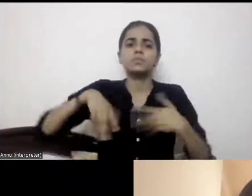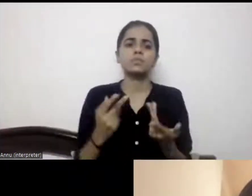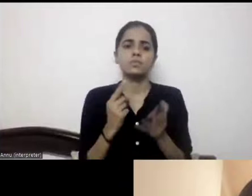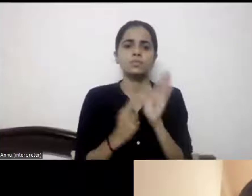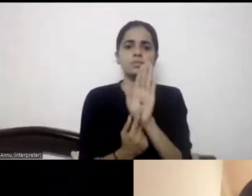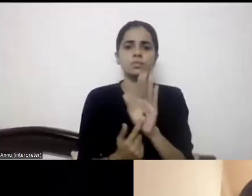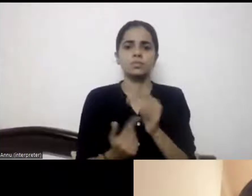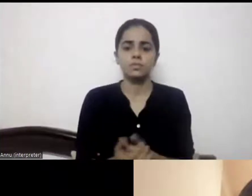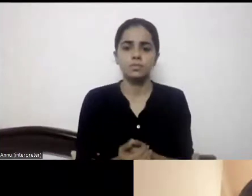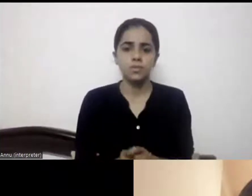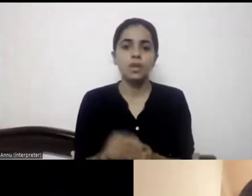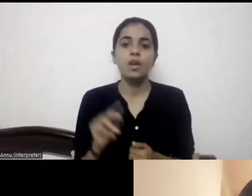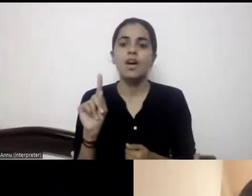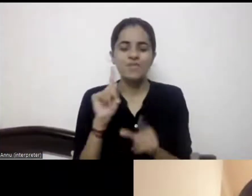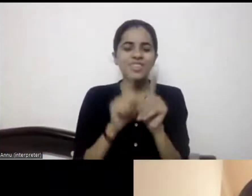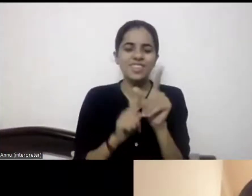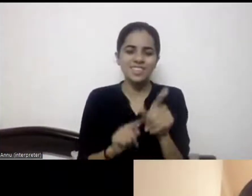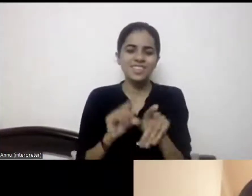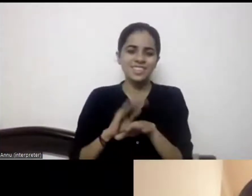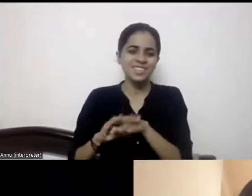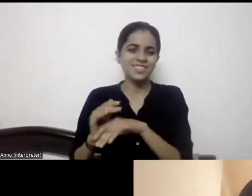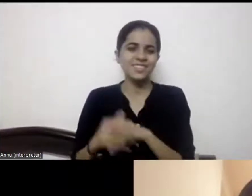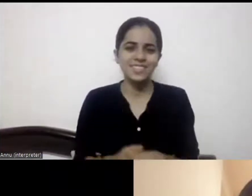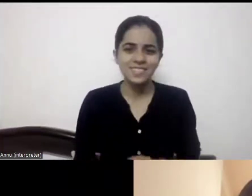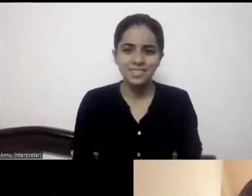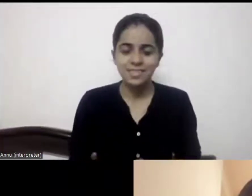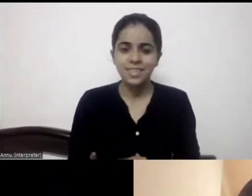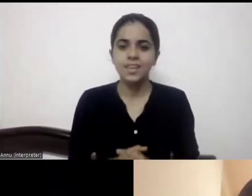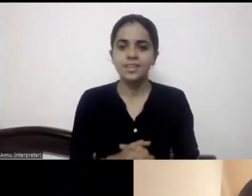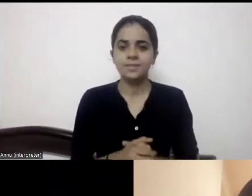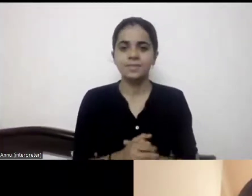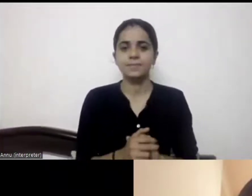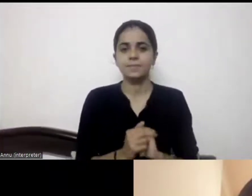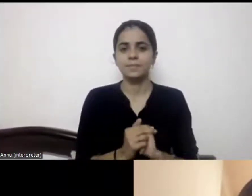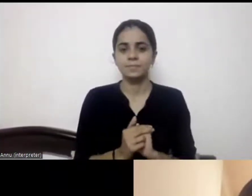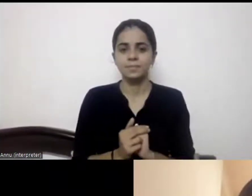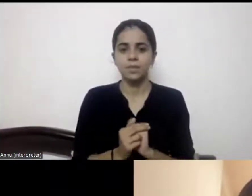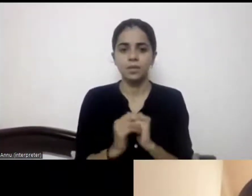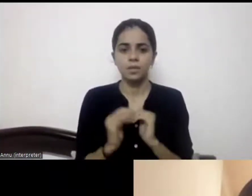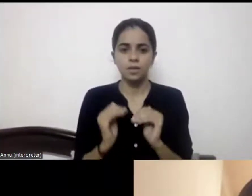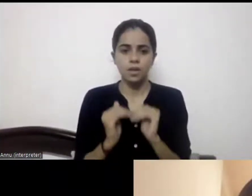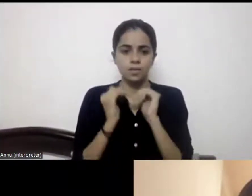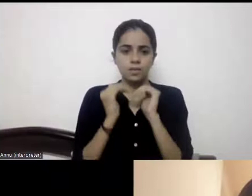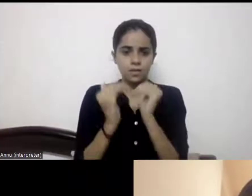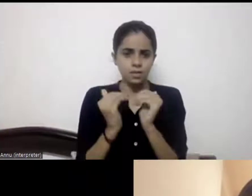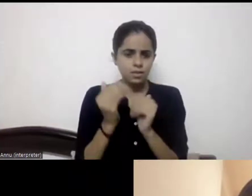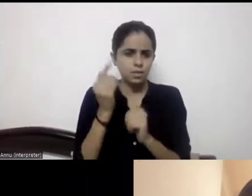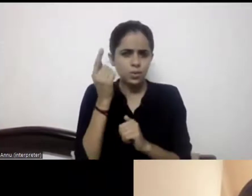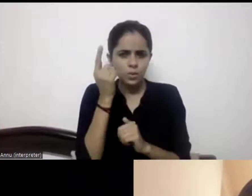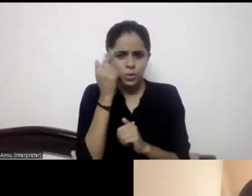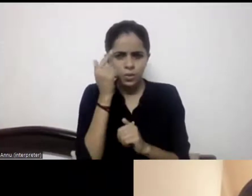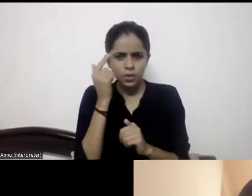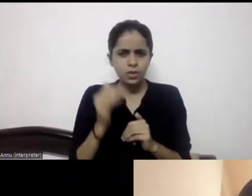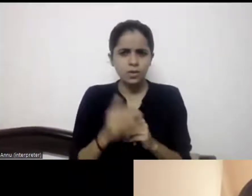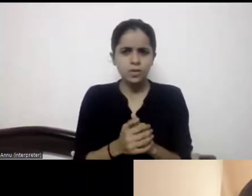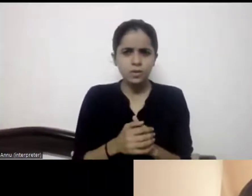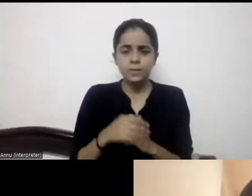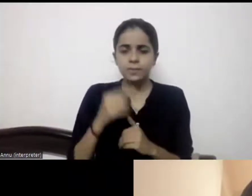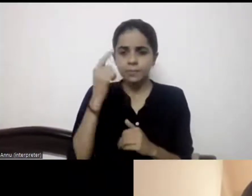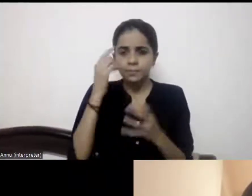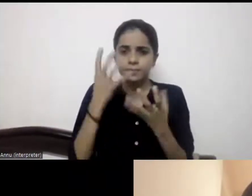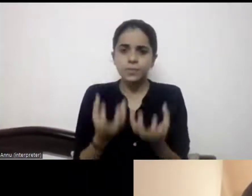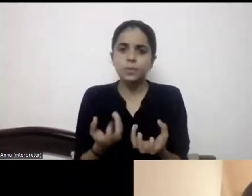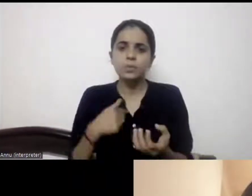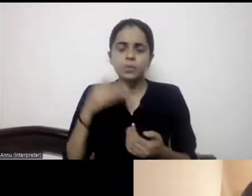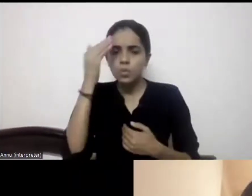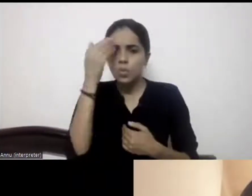lot for a first year. Yeah. Yeah. So, yeah, I just wanted to know